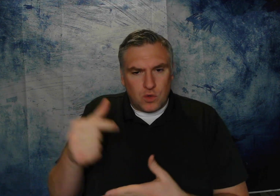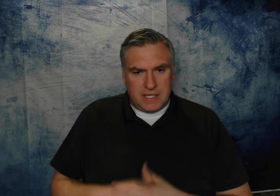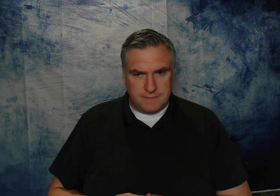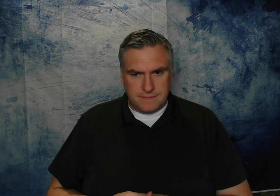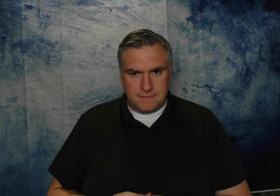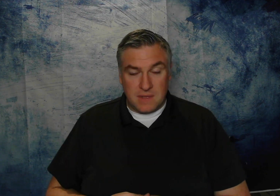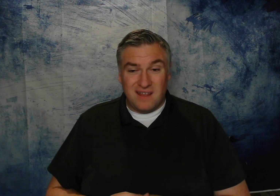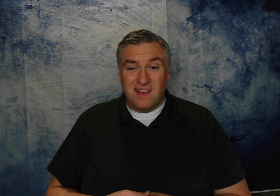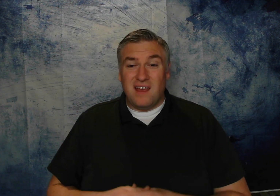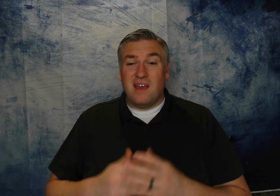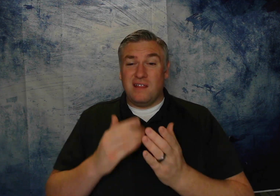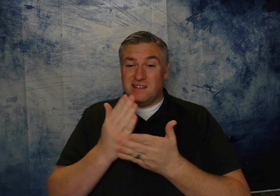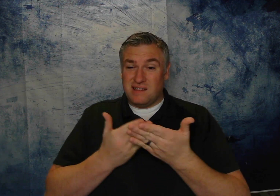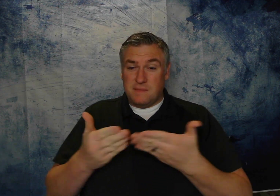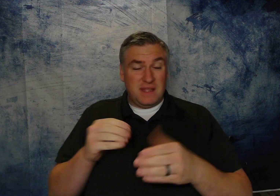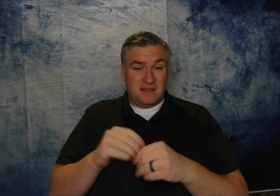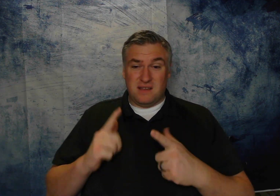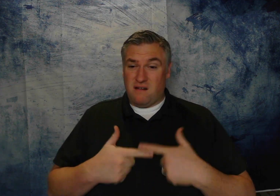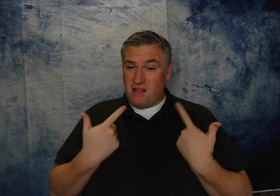take advantage of to work on the green things.